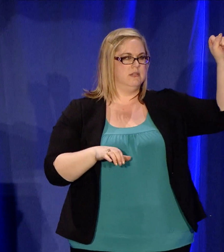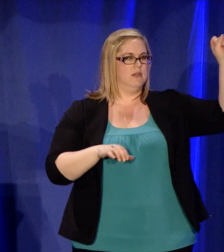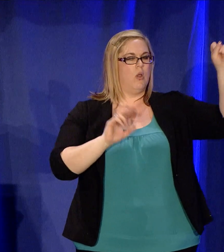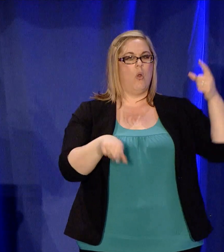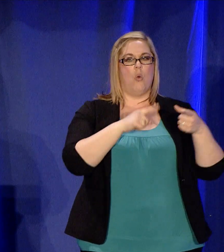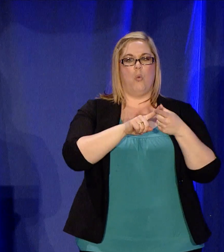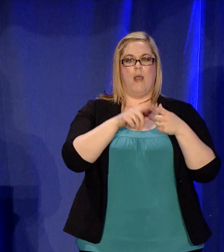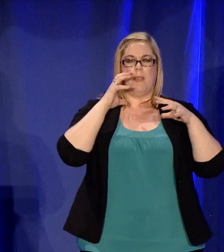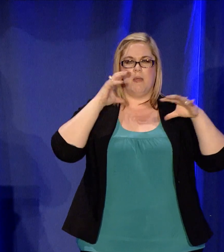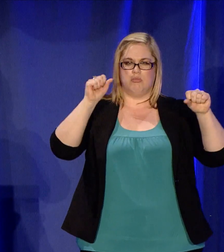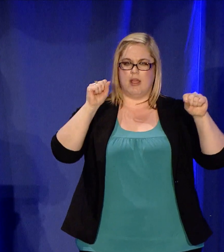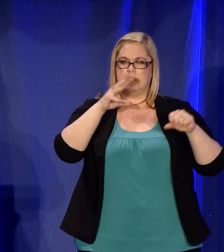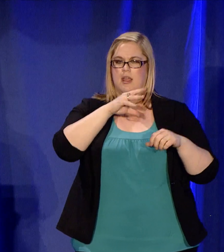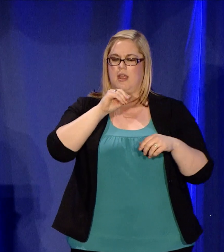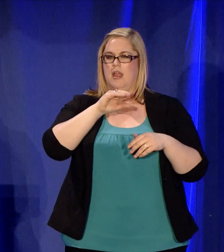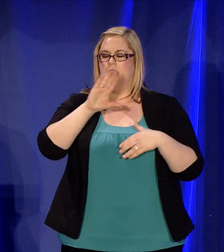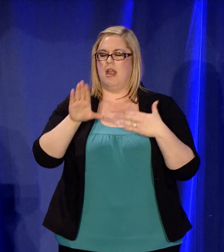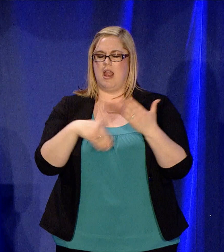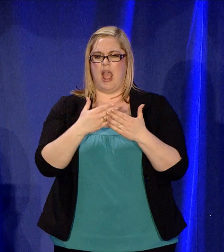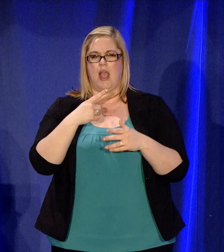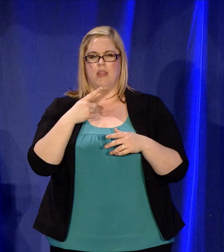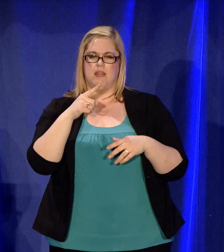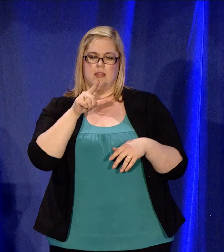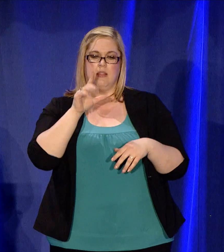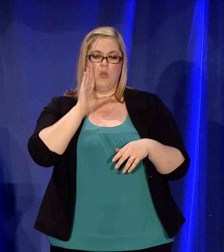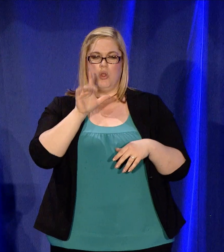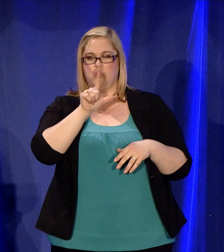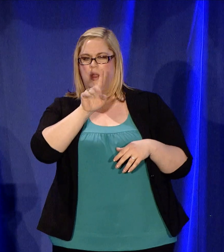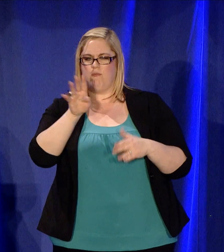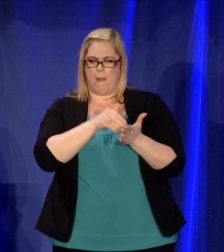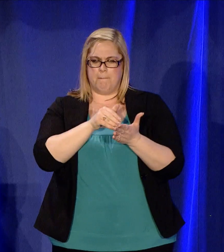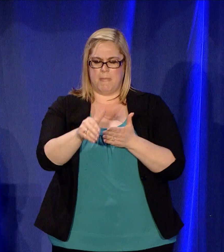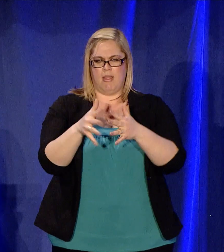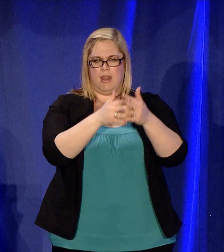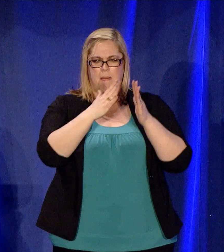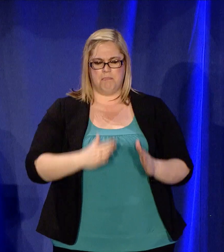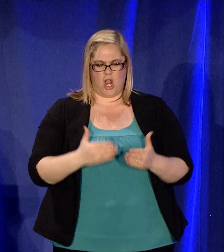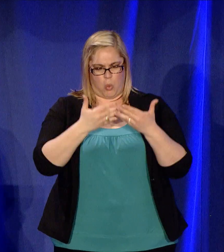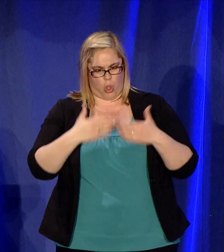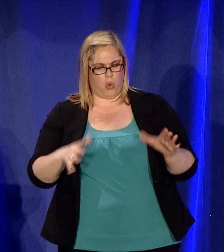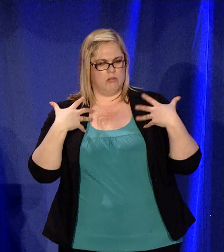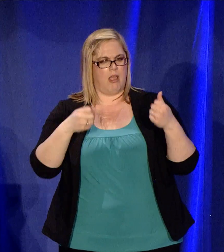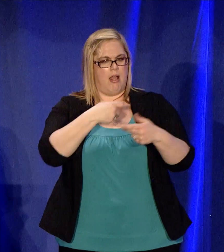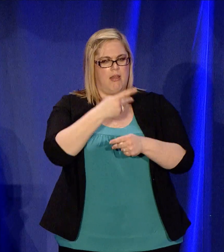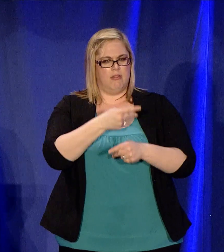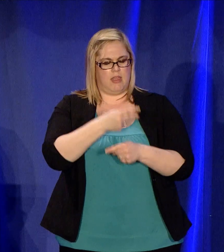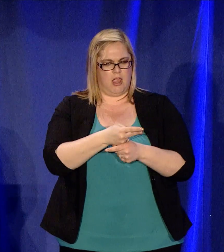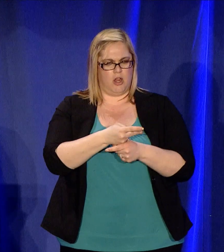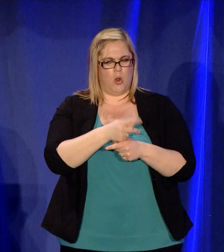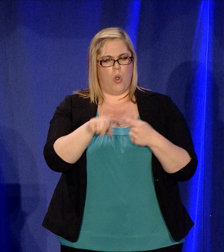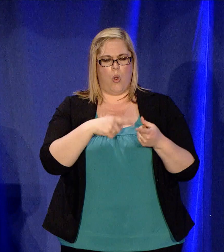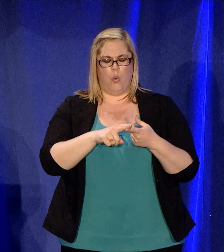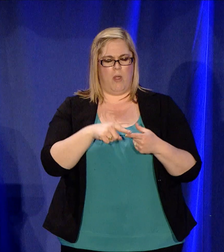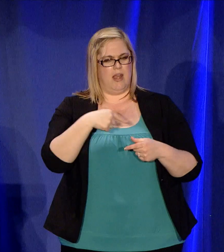when the president and congressional Republicans would throw 24 million Americans off of their health care, when he would deprive a parent